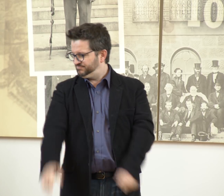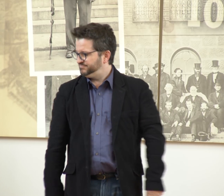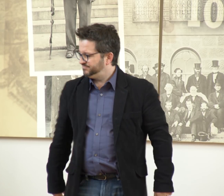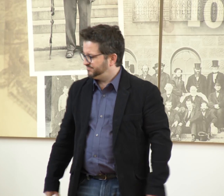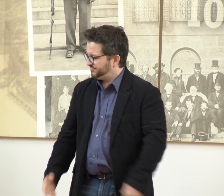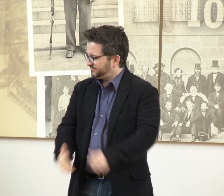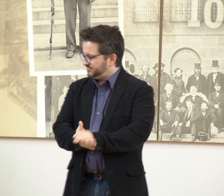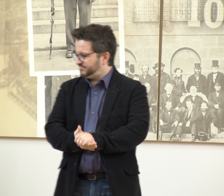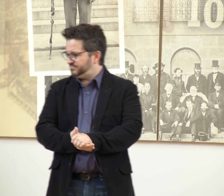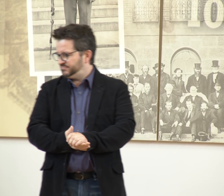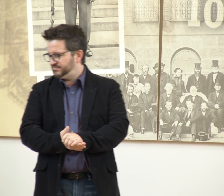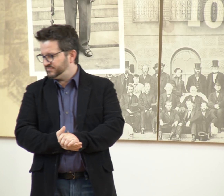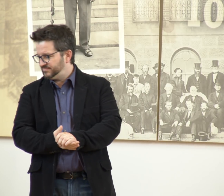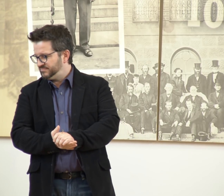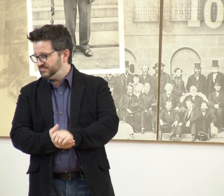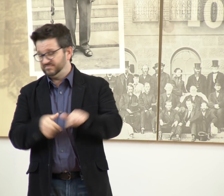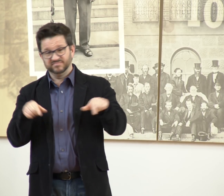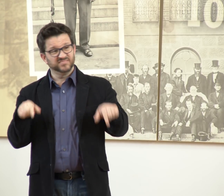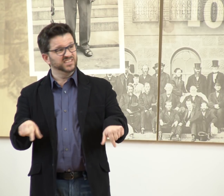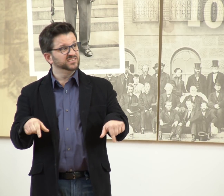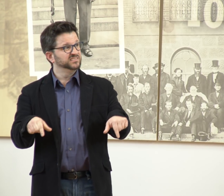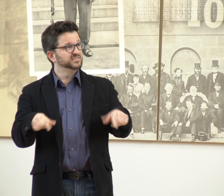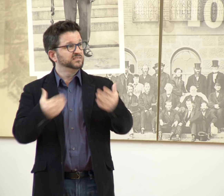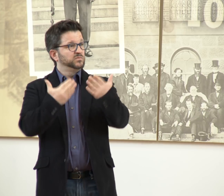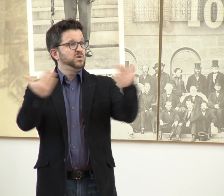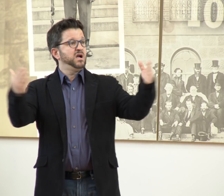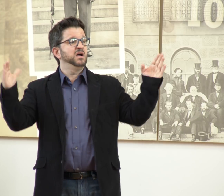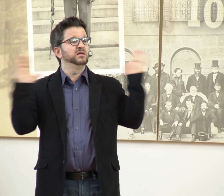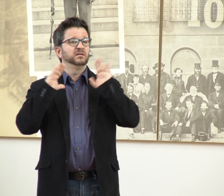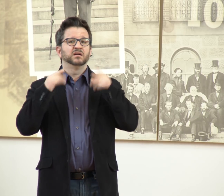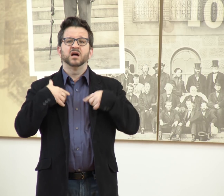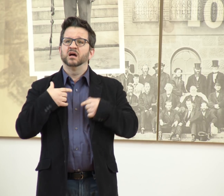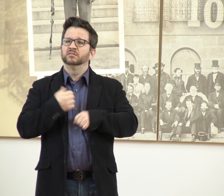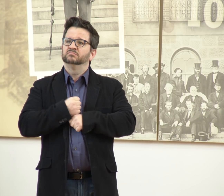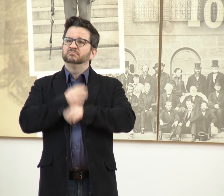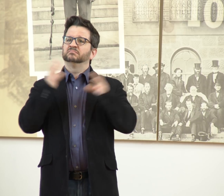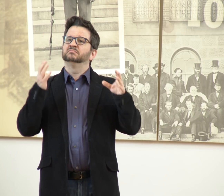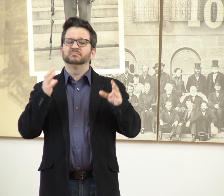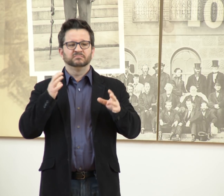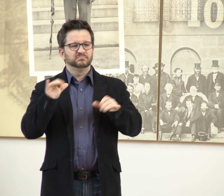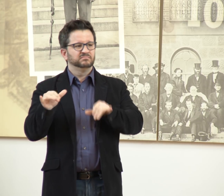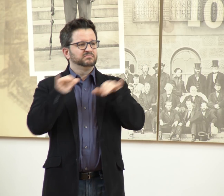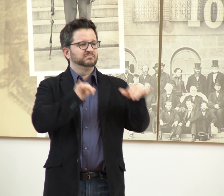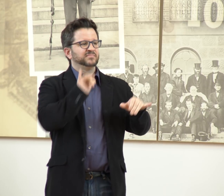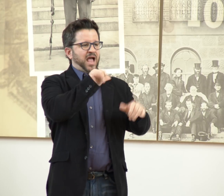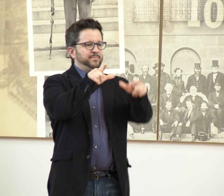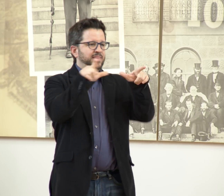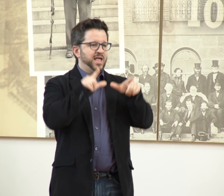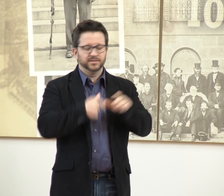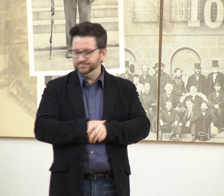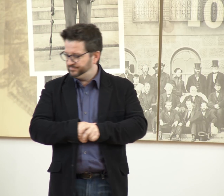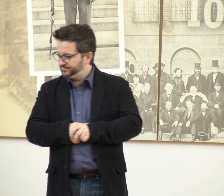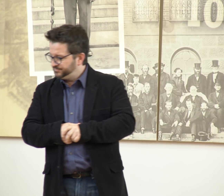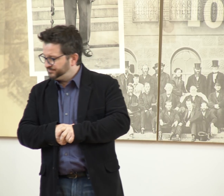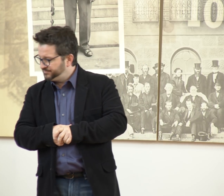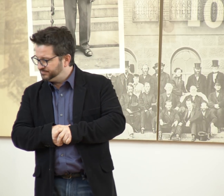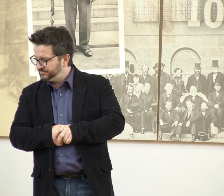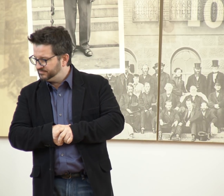us and brought full-fledged the force of his work to this very stage.